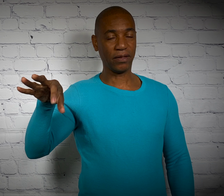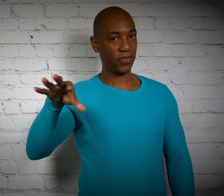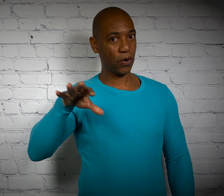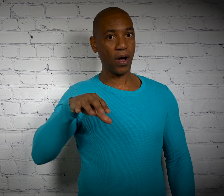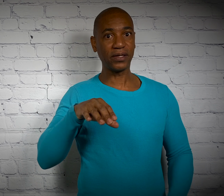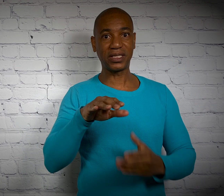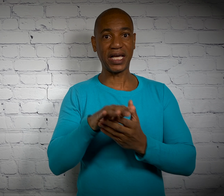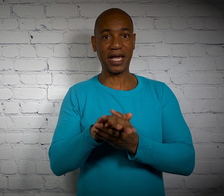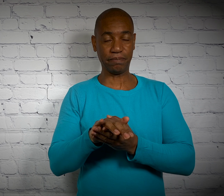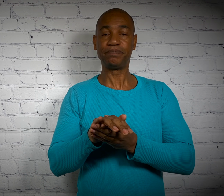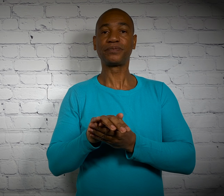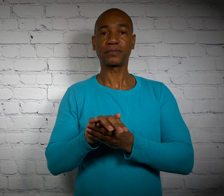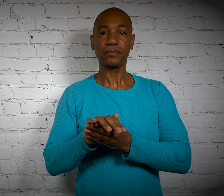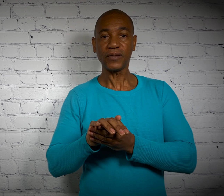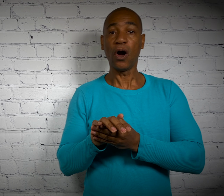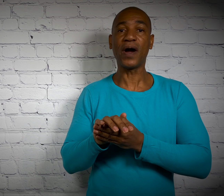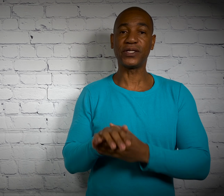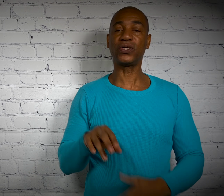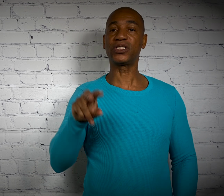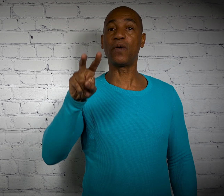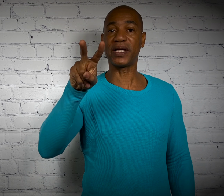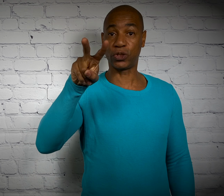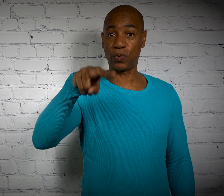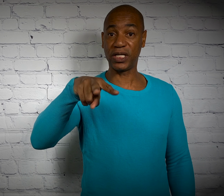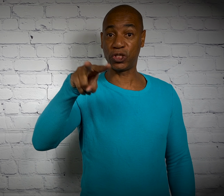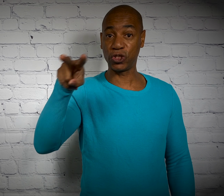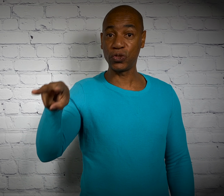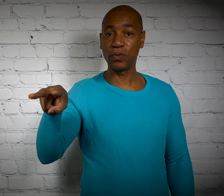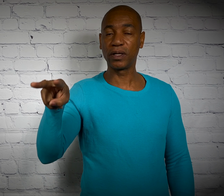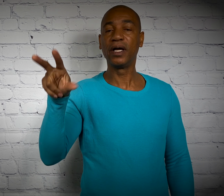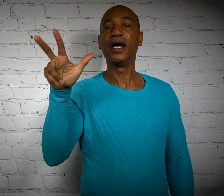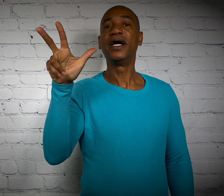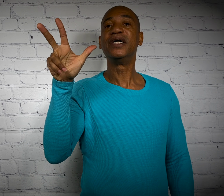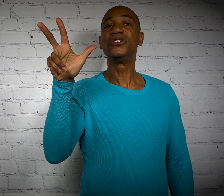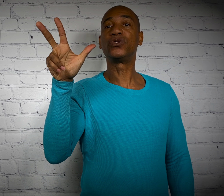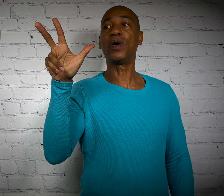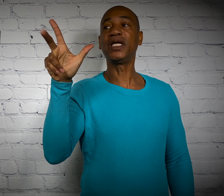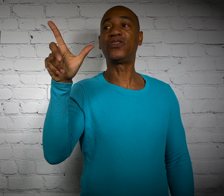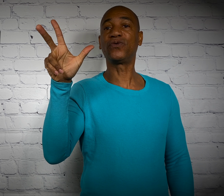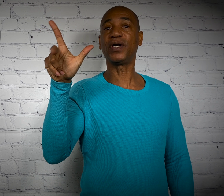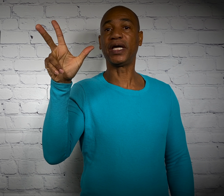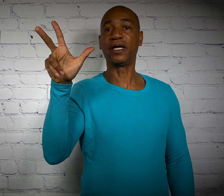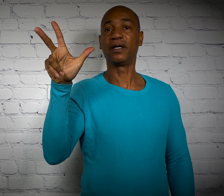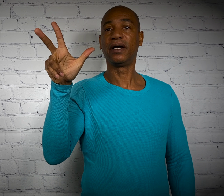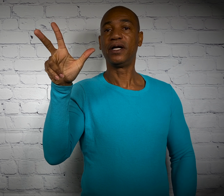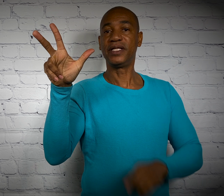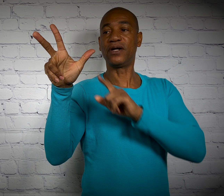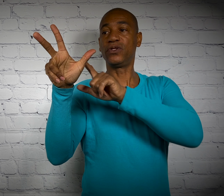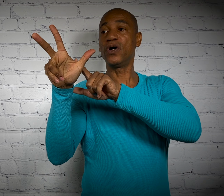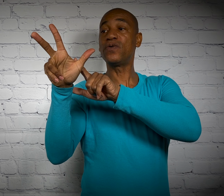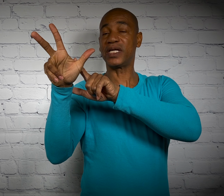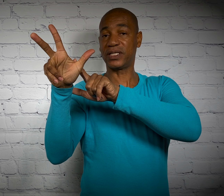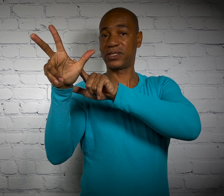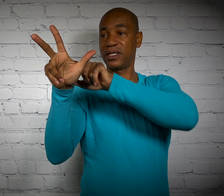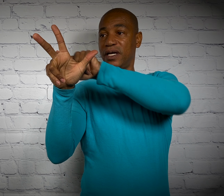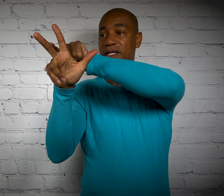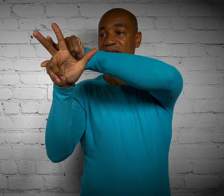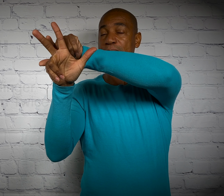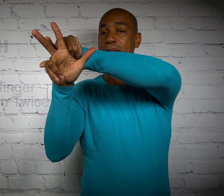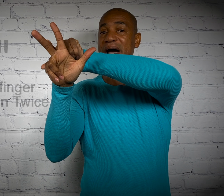They're all the same. All right, so let's go back to 22, 23. Now notice that my